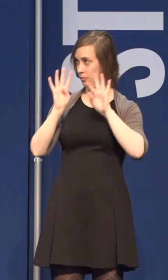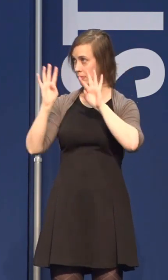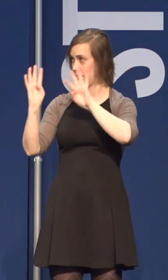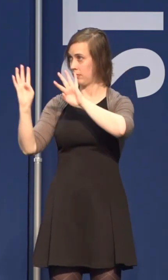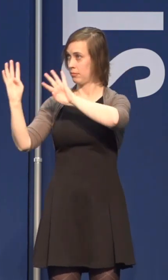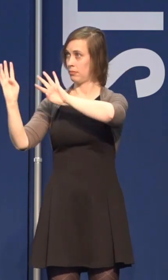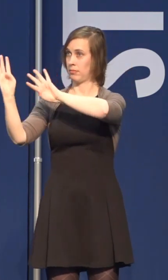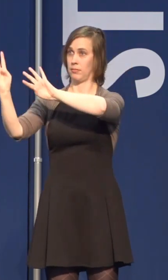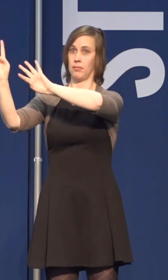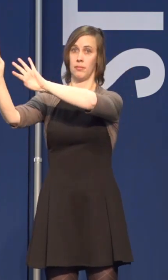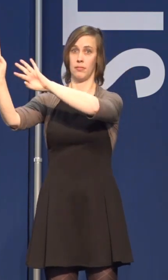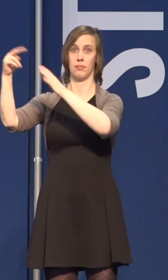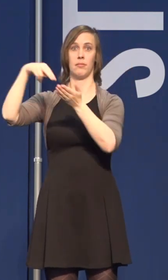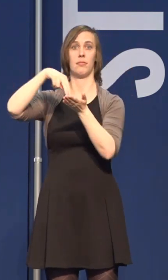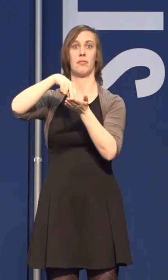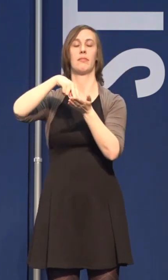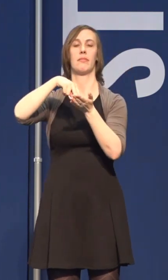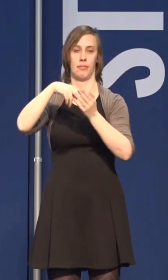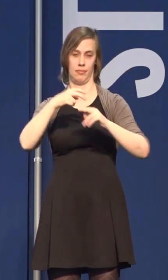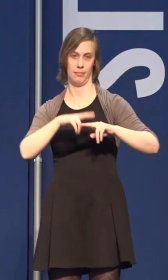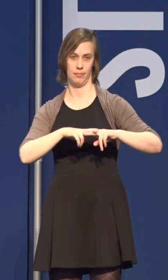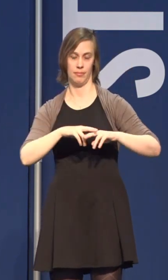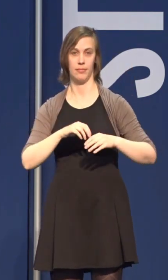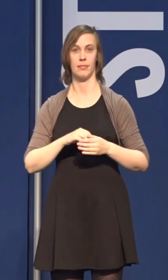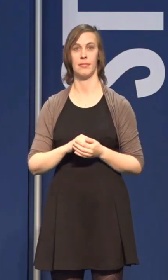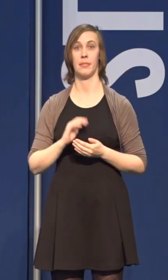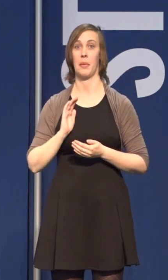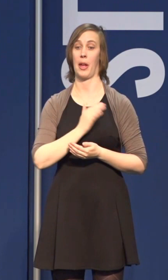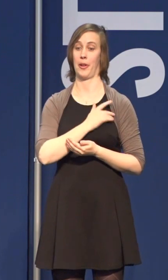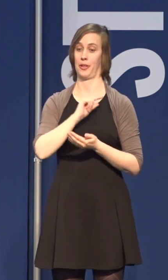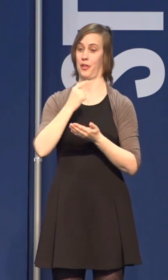hall. Our convocation